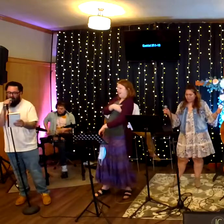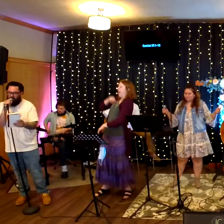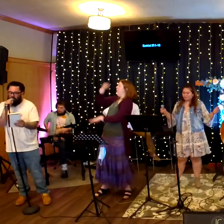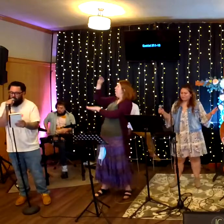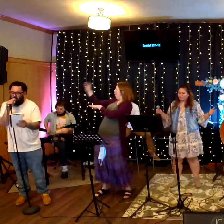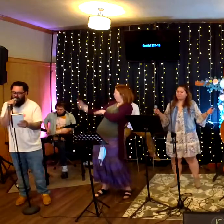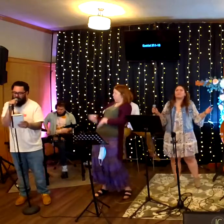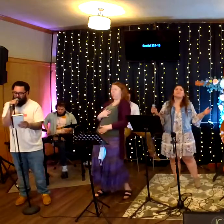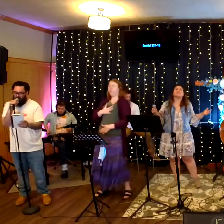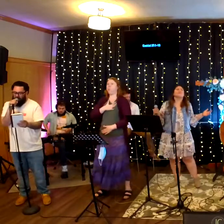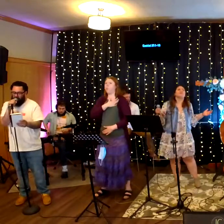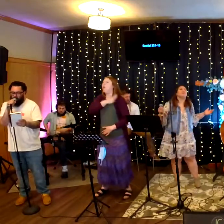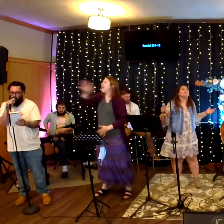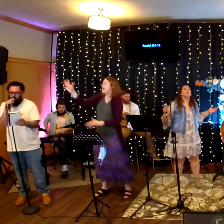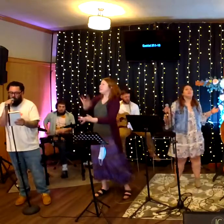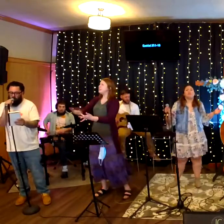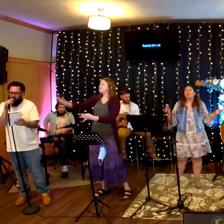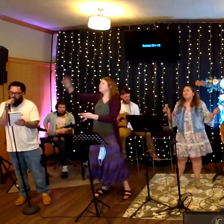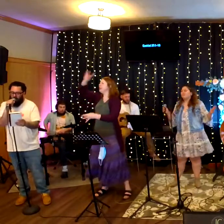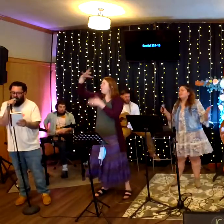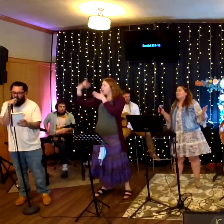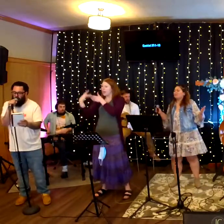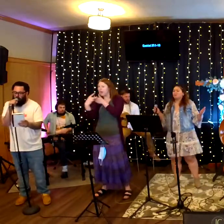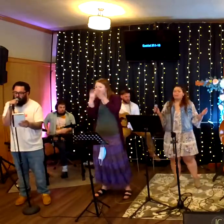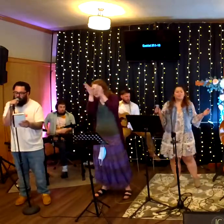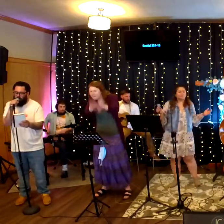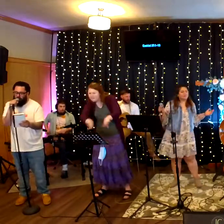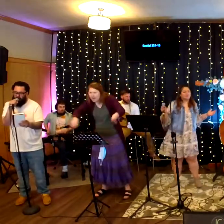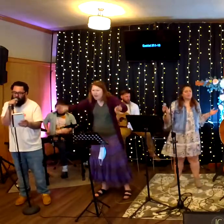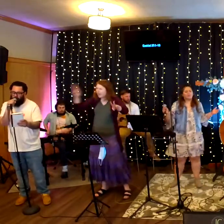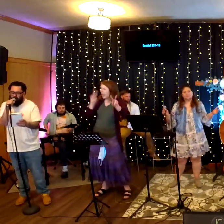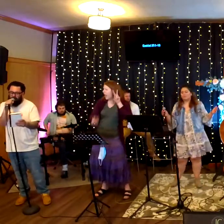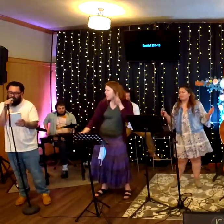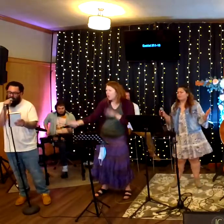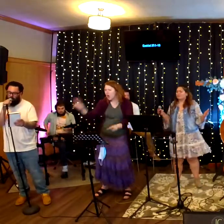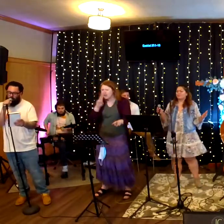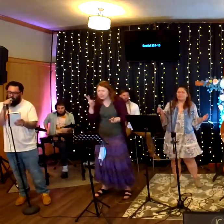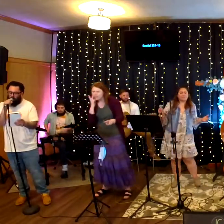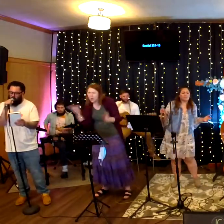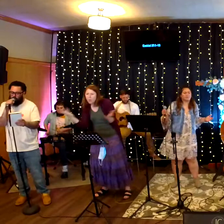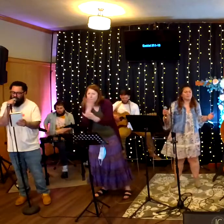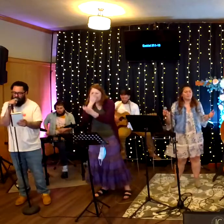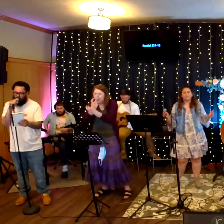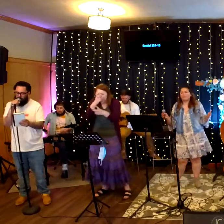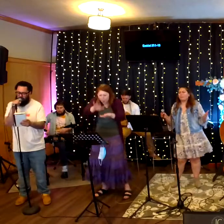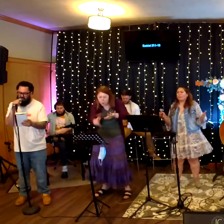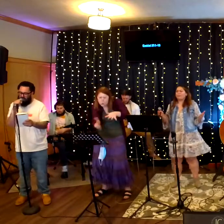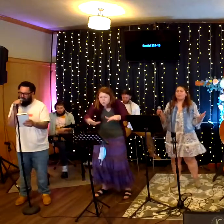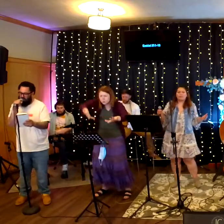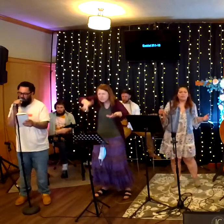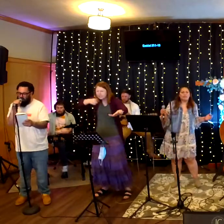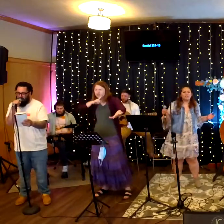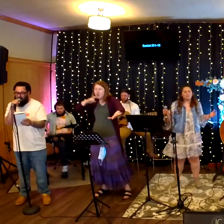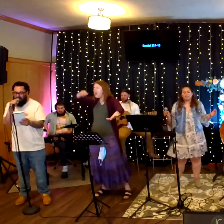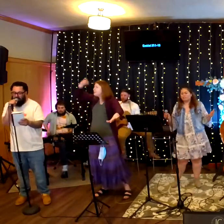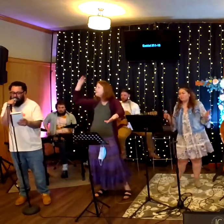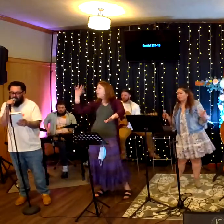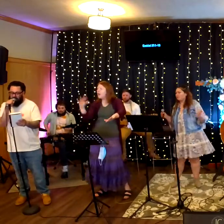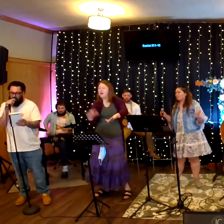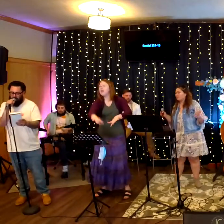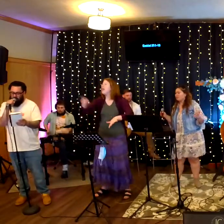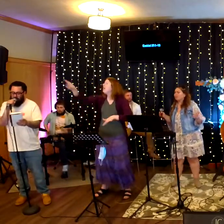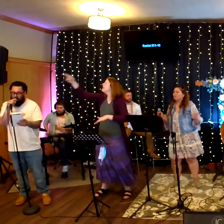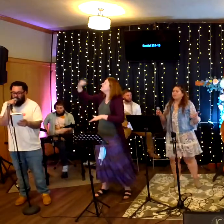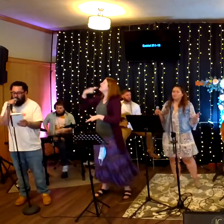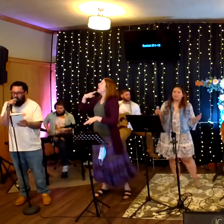Spirit carried me to a valley. The Lord showed me around and all over the ground. All that I found were bones dried out from the sun. He said,